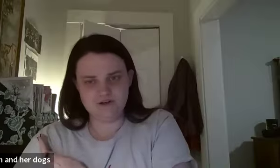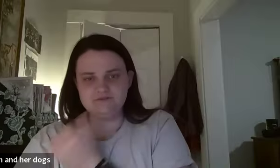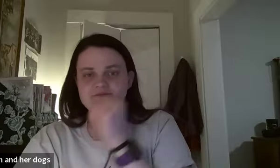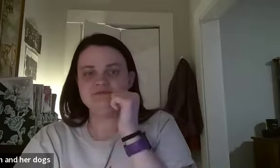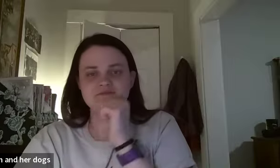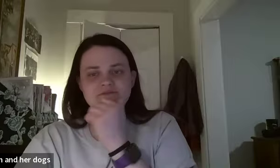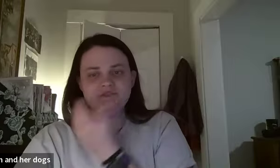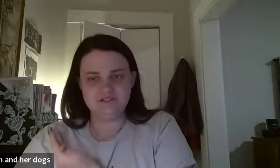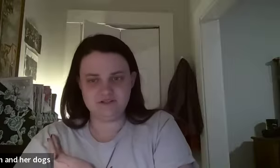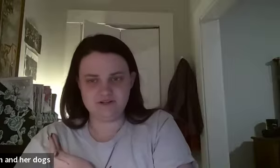daughter, daughter.